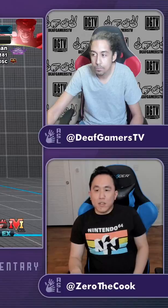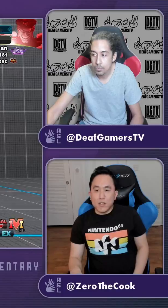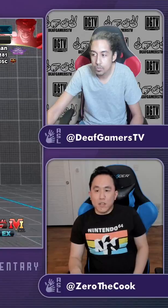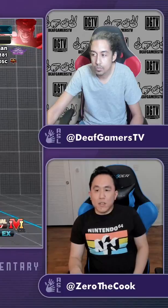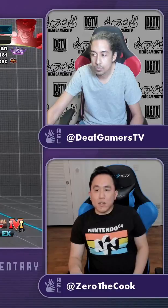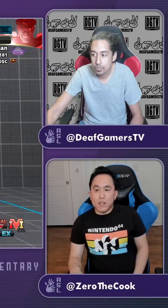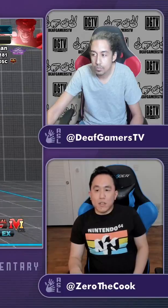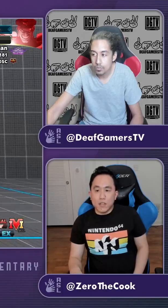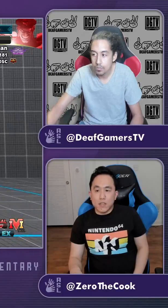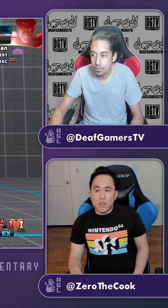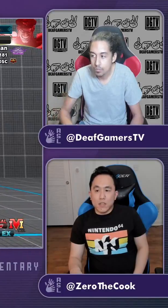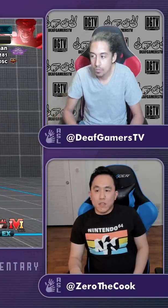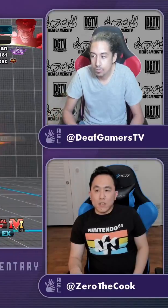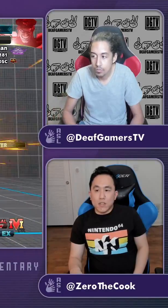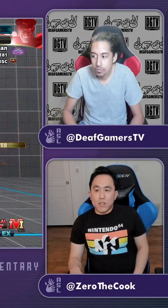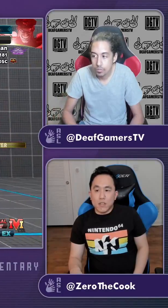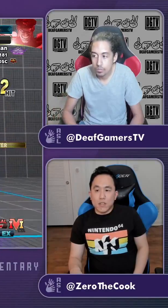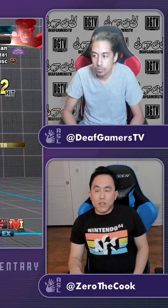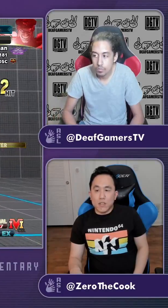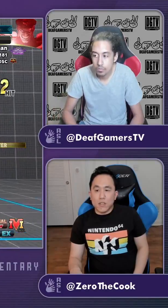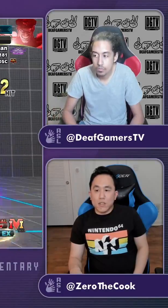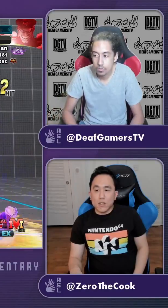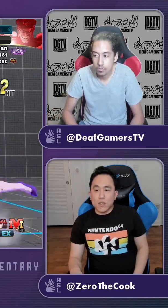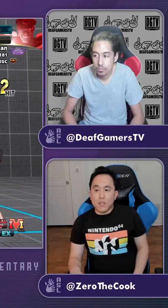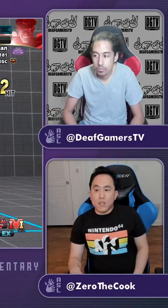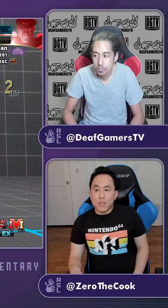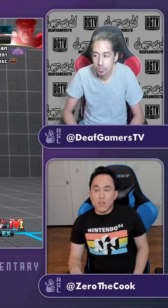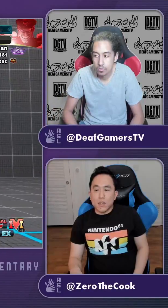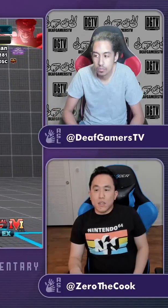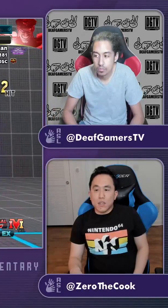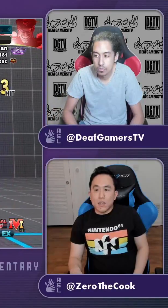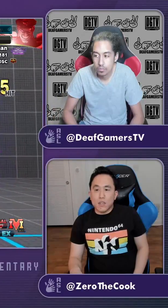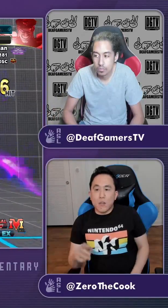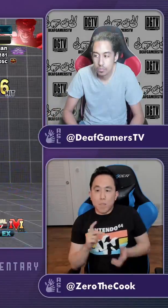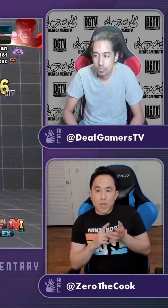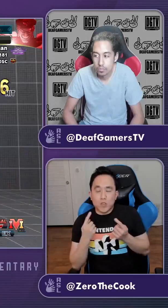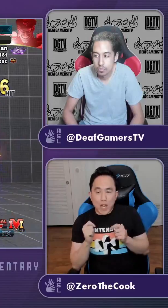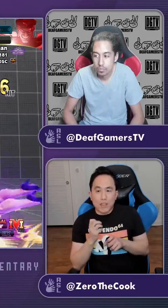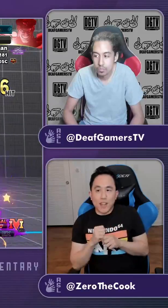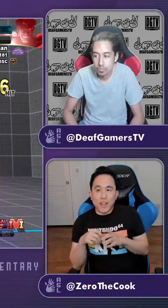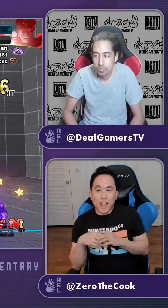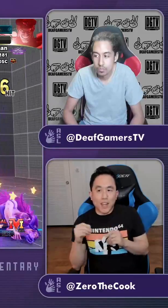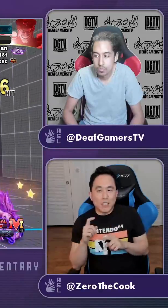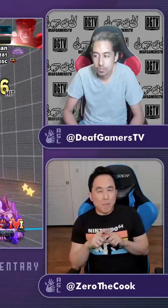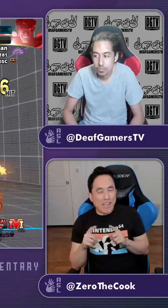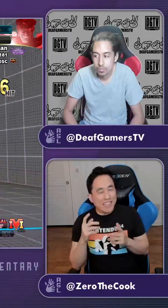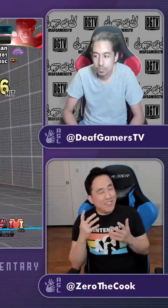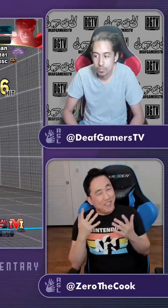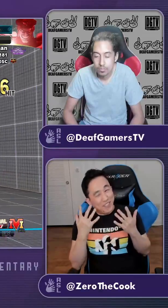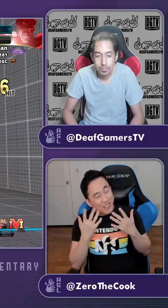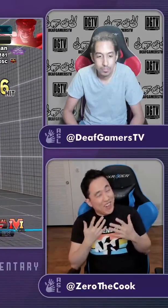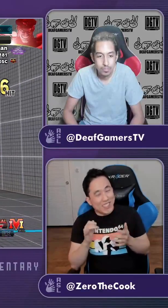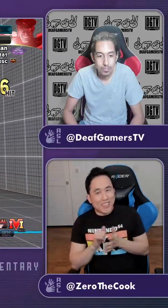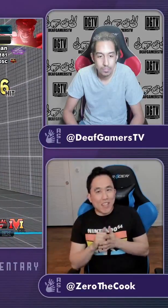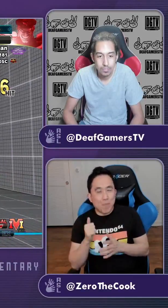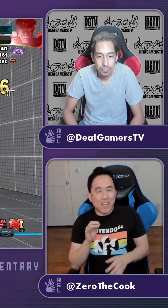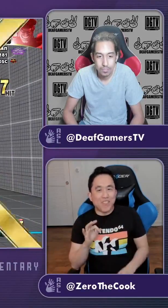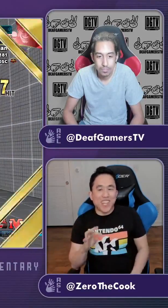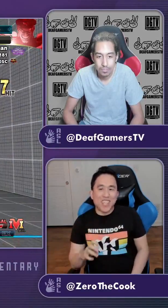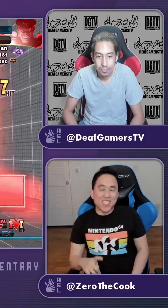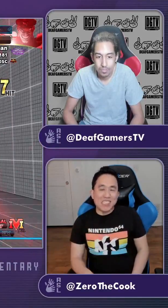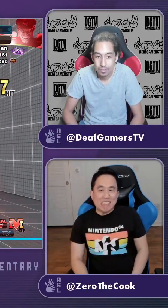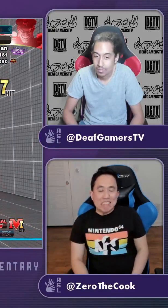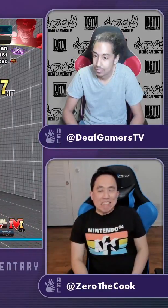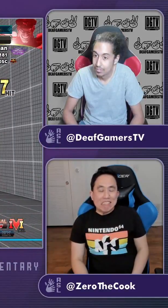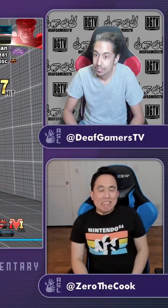Hitman had a plan to put himself back in that position. Oh No, though rush down He